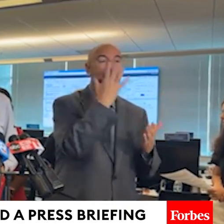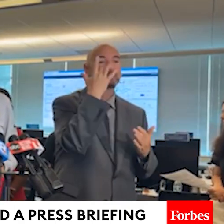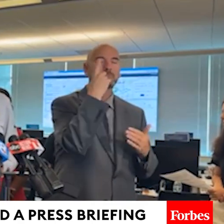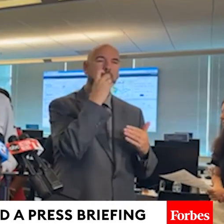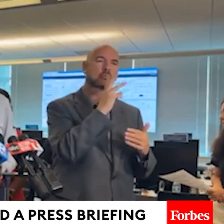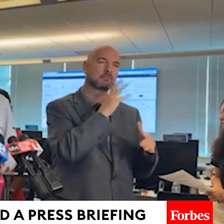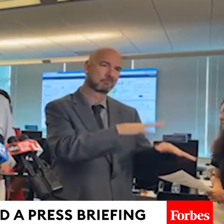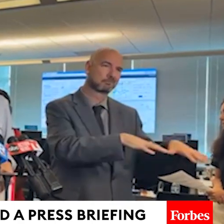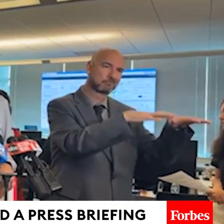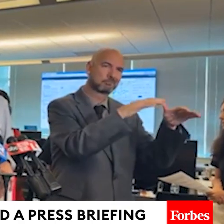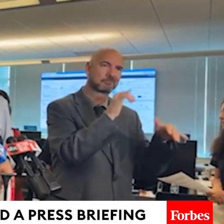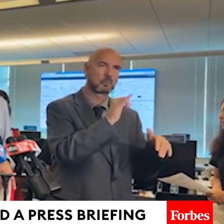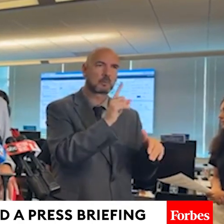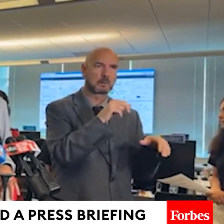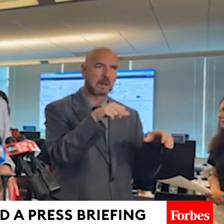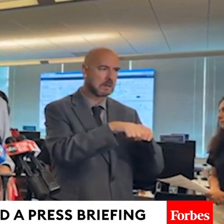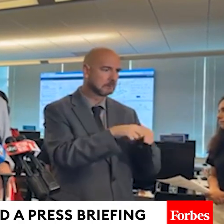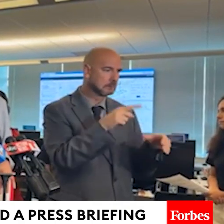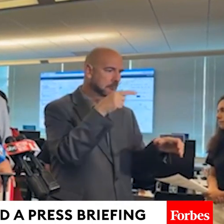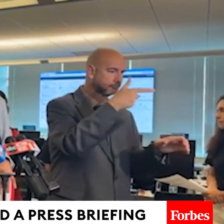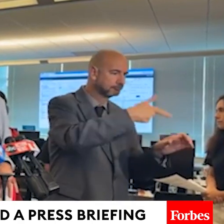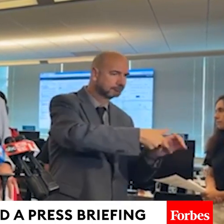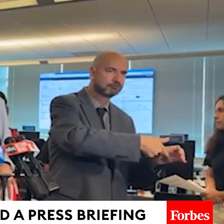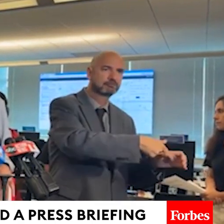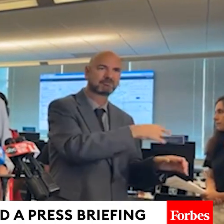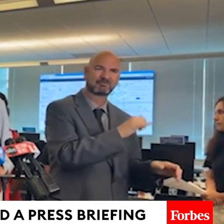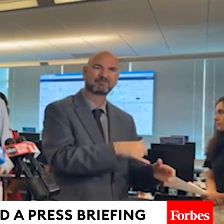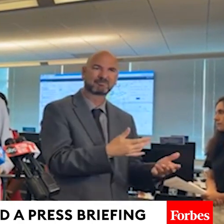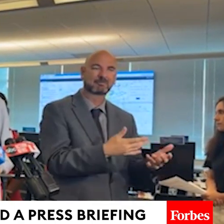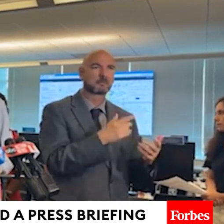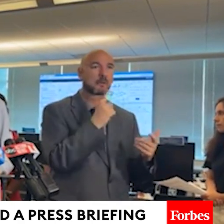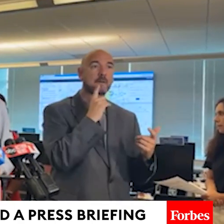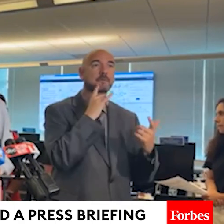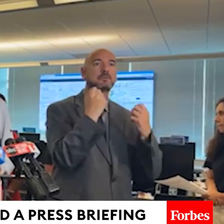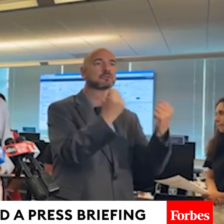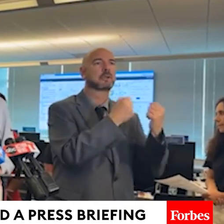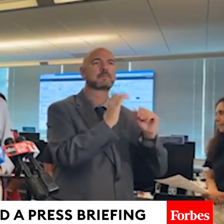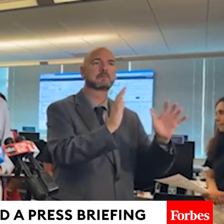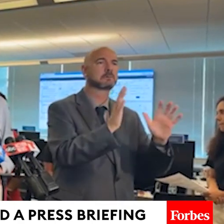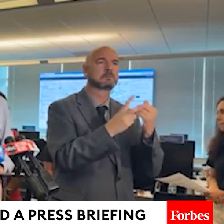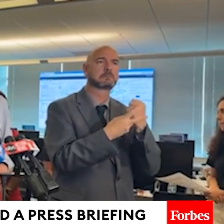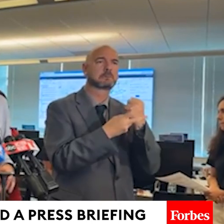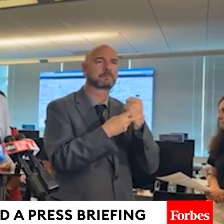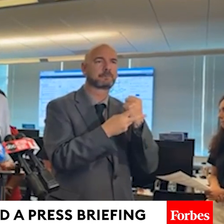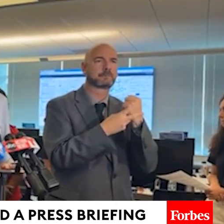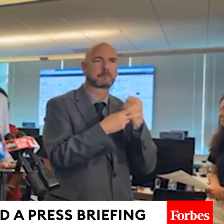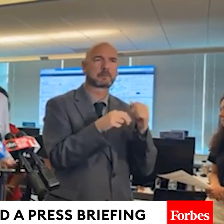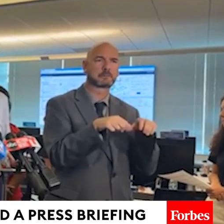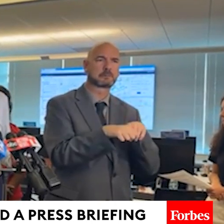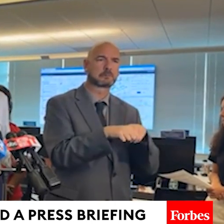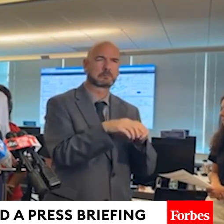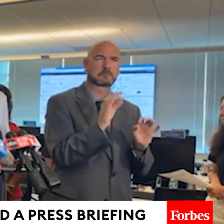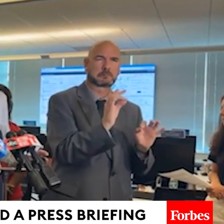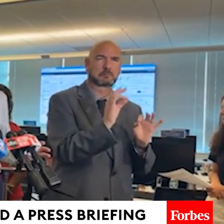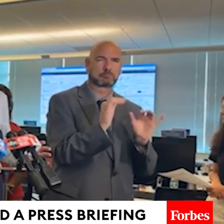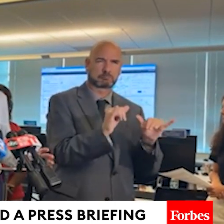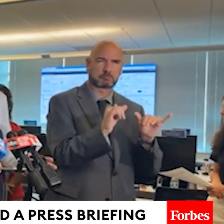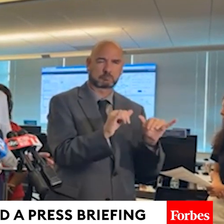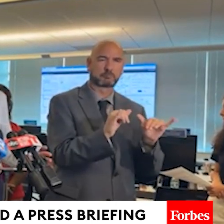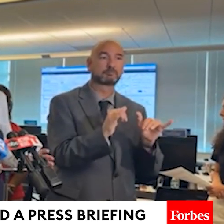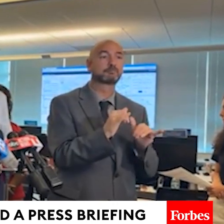port. So please, if you don't have to go anywhere, don't. Conserve that energy. Fortunately, we